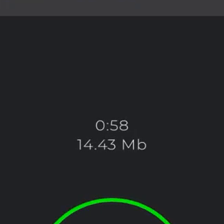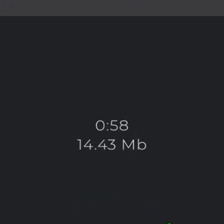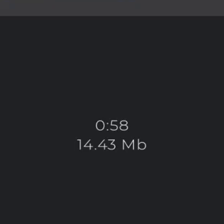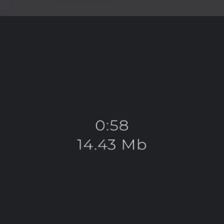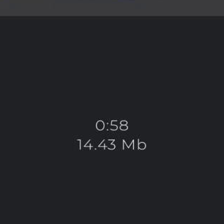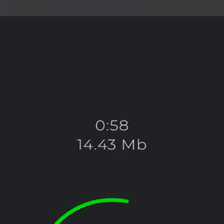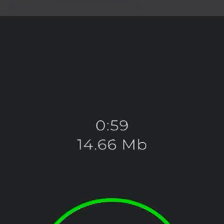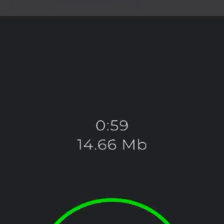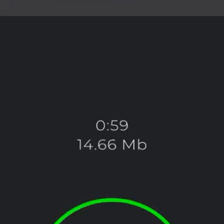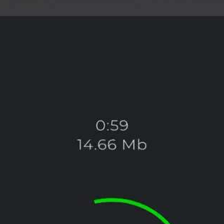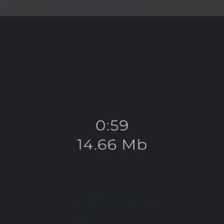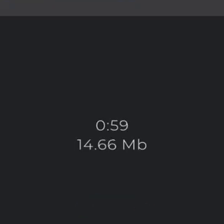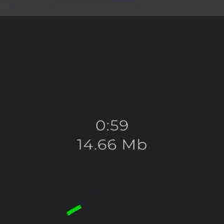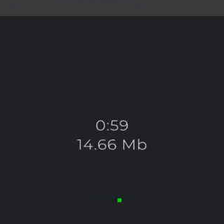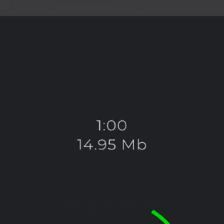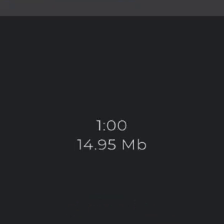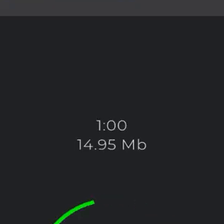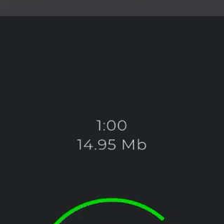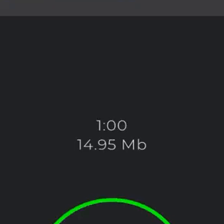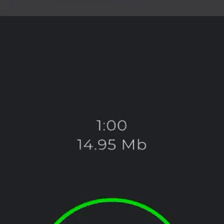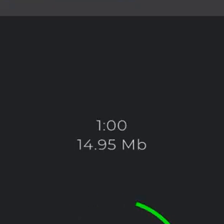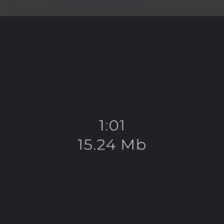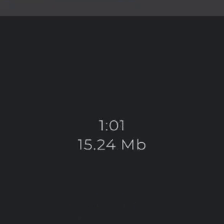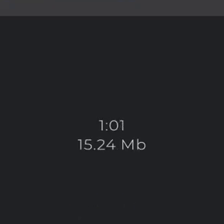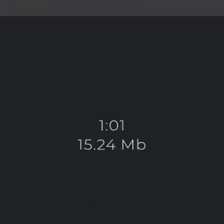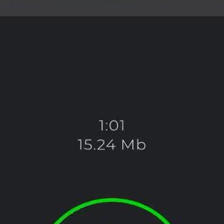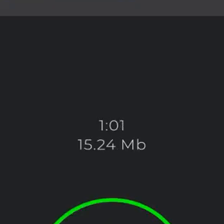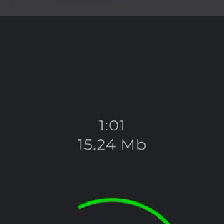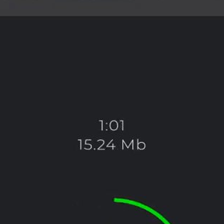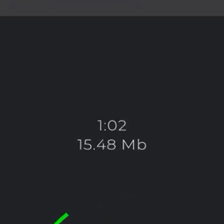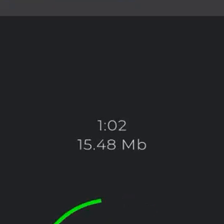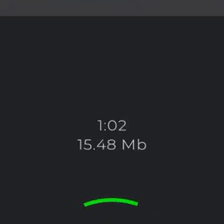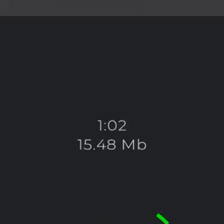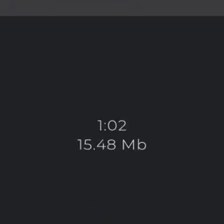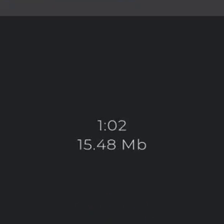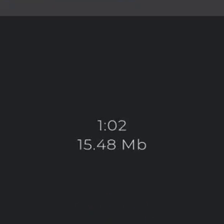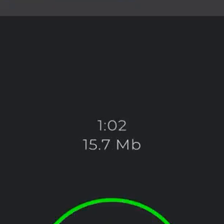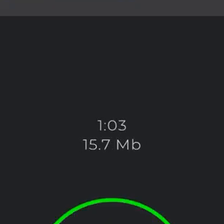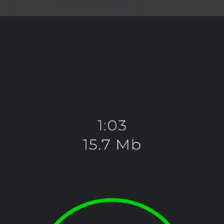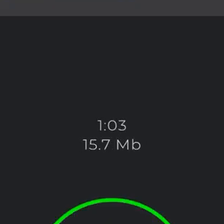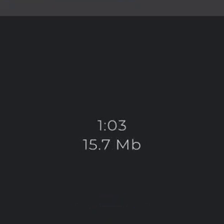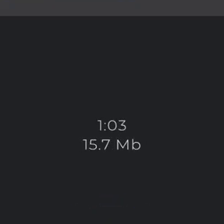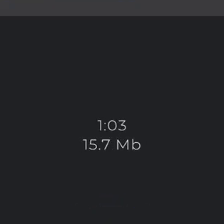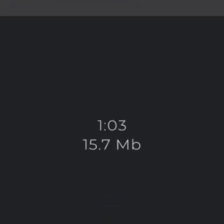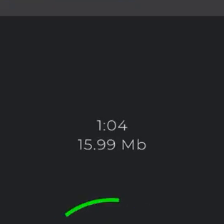So I have a video that I recorded of myself,